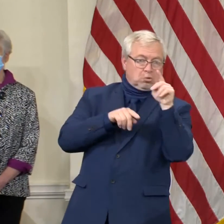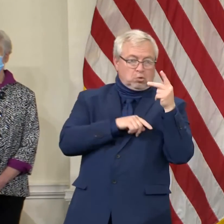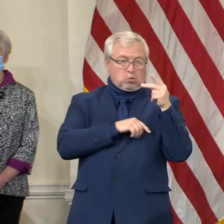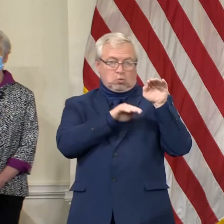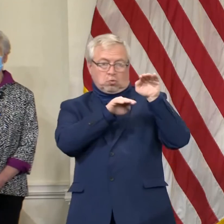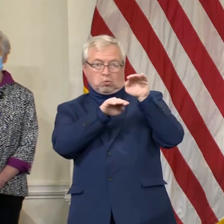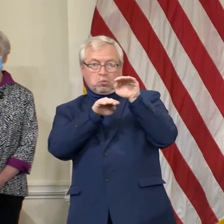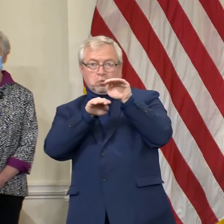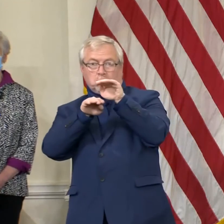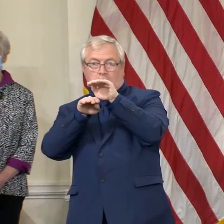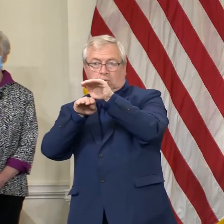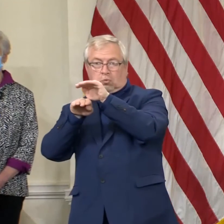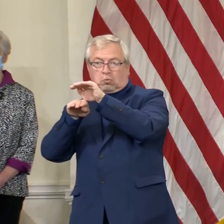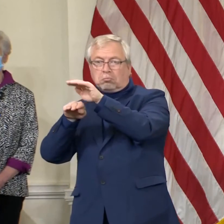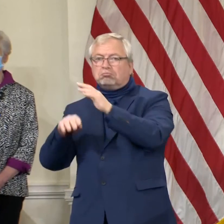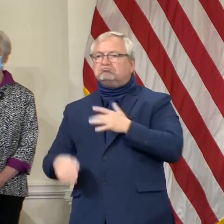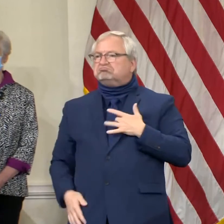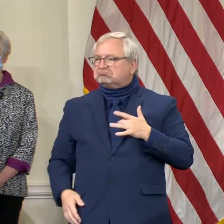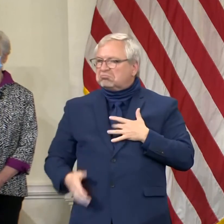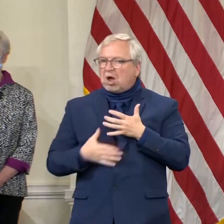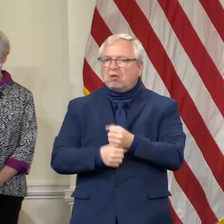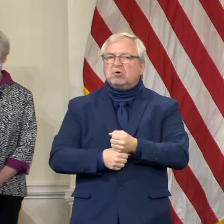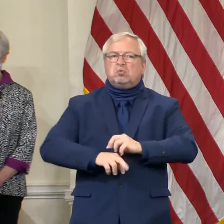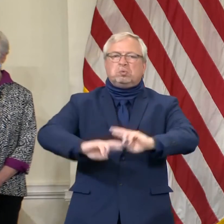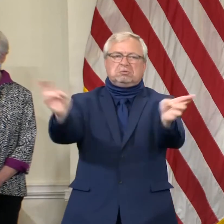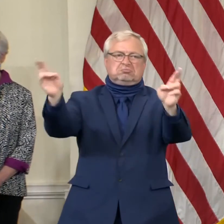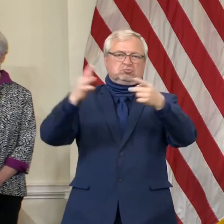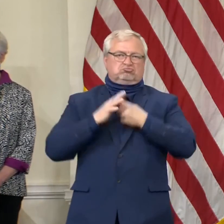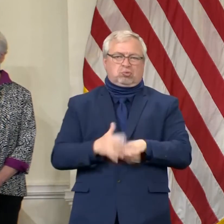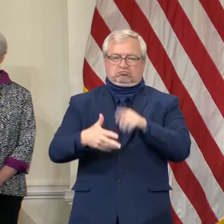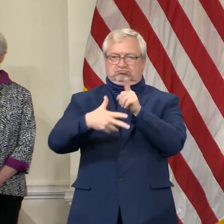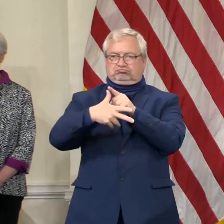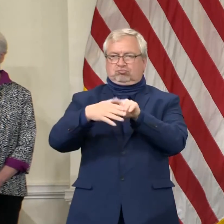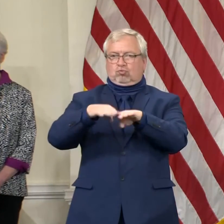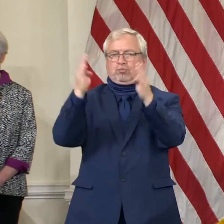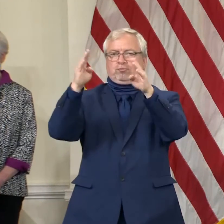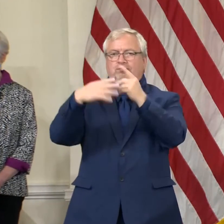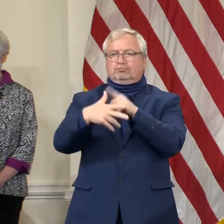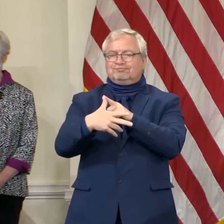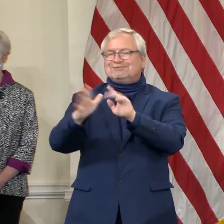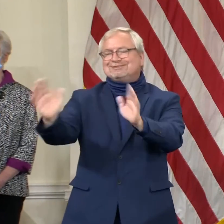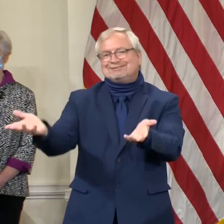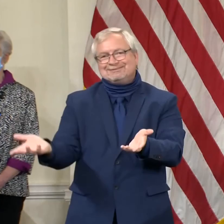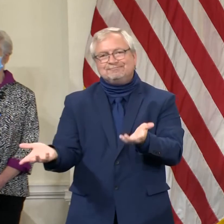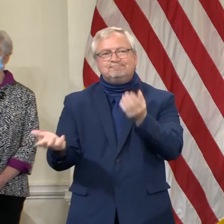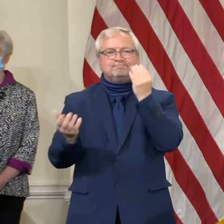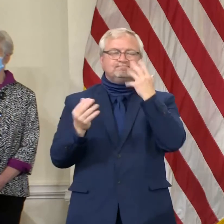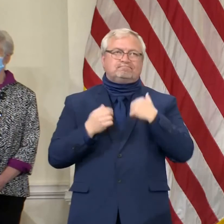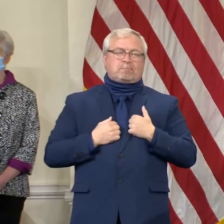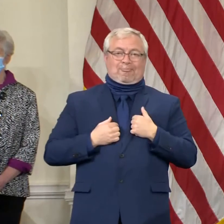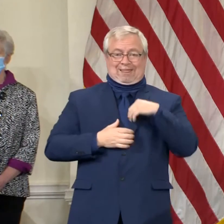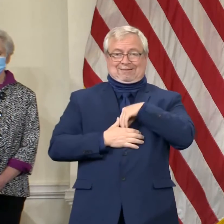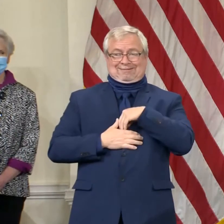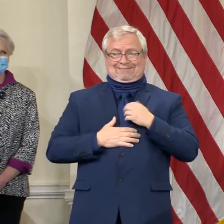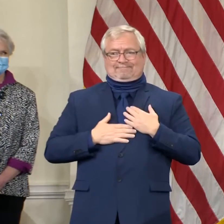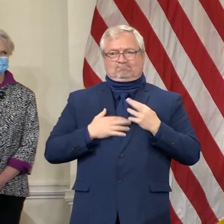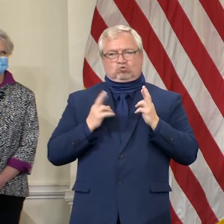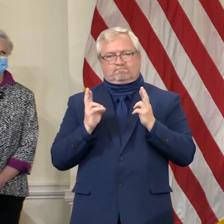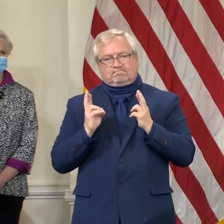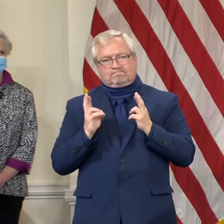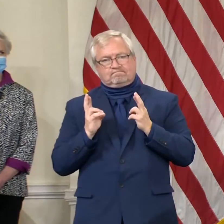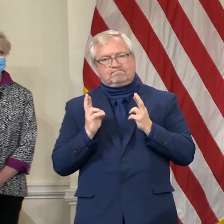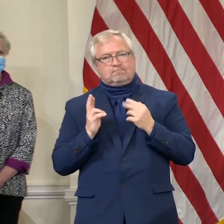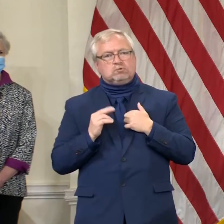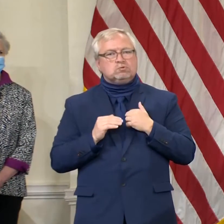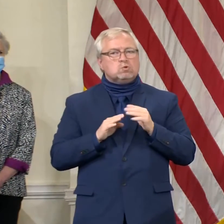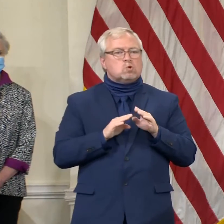move forward, which would be in the same time frame. My optimistic, hopeful from almost 2 weeks ago,